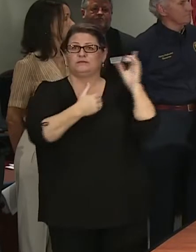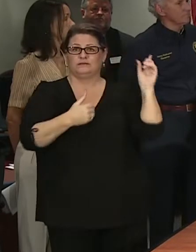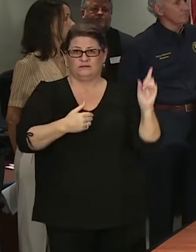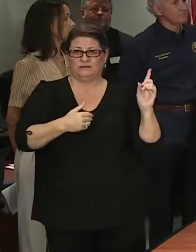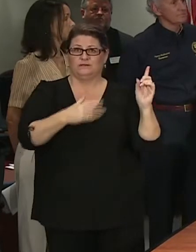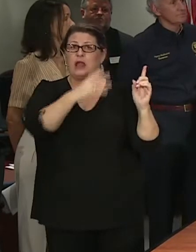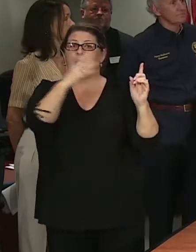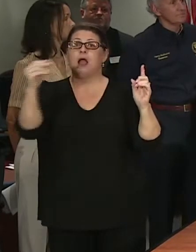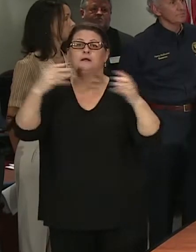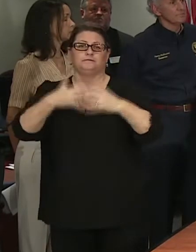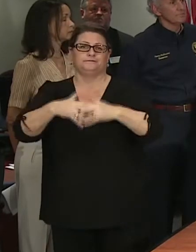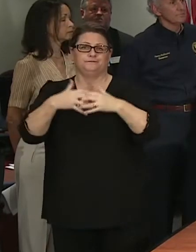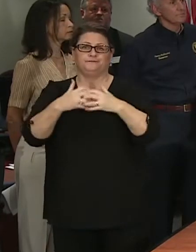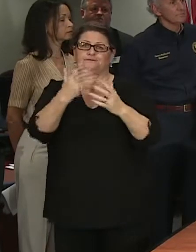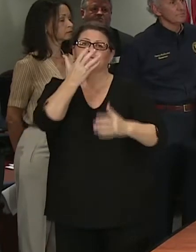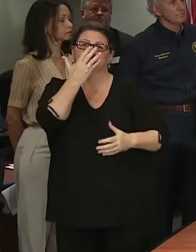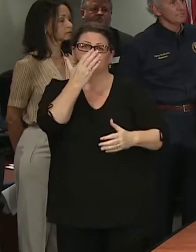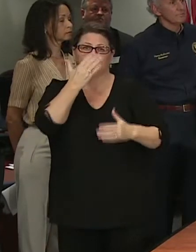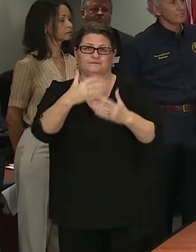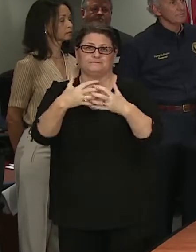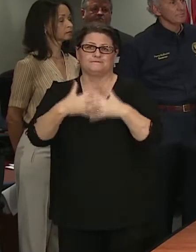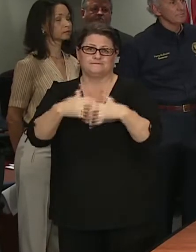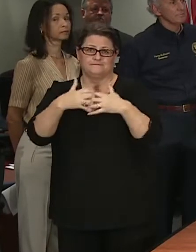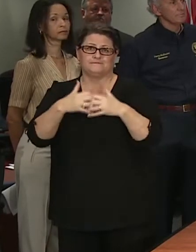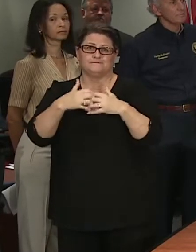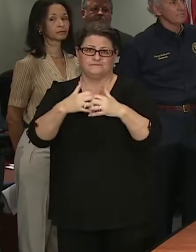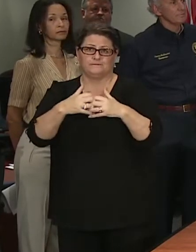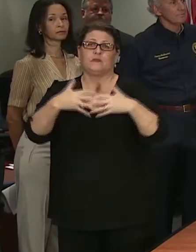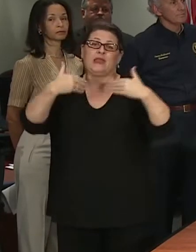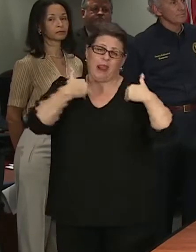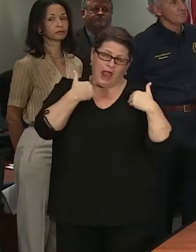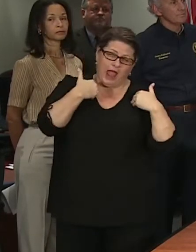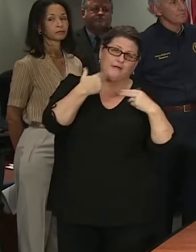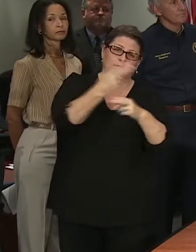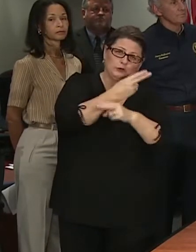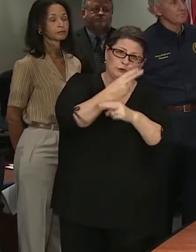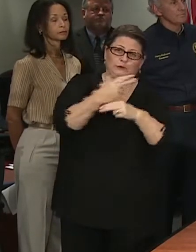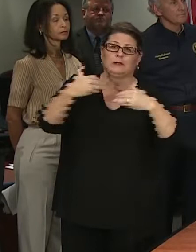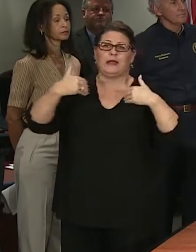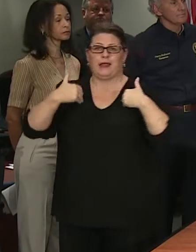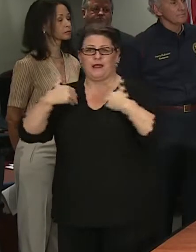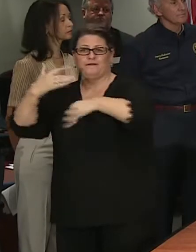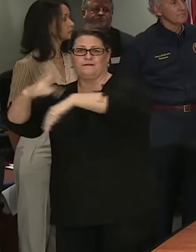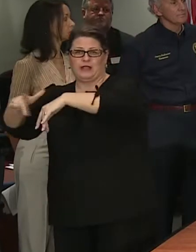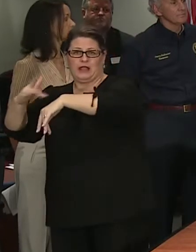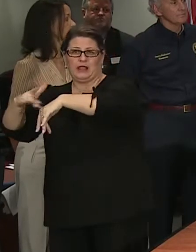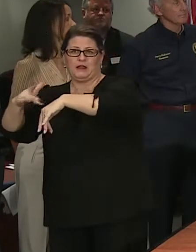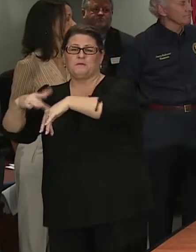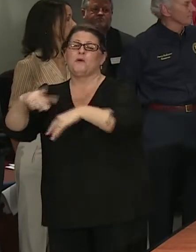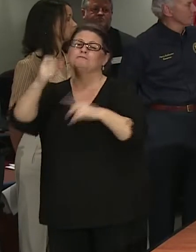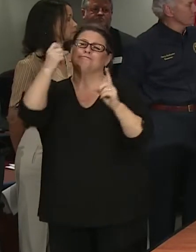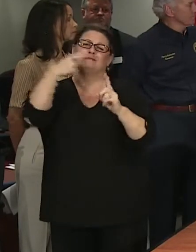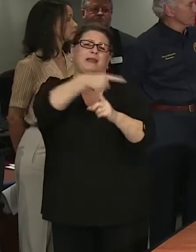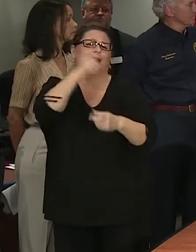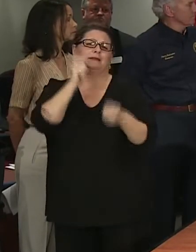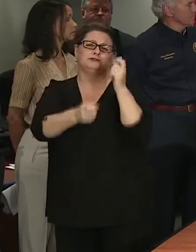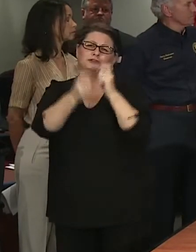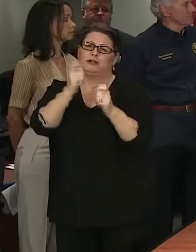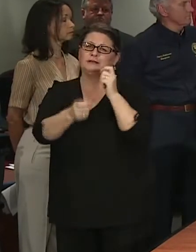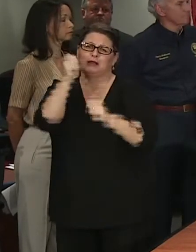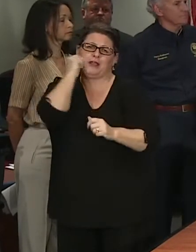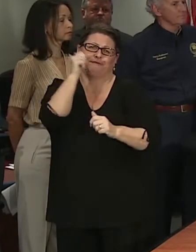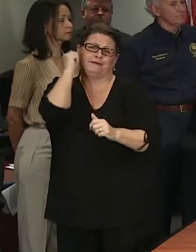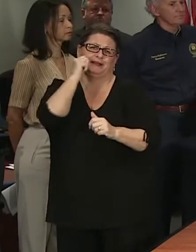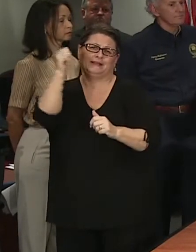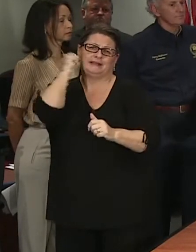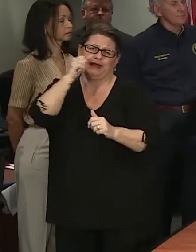of ventilators that are being used and those that are available. Again, these numbers will change potentially on a daily basis, and